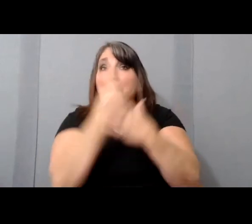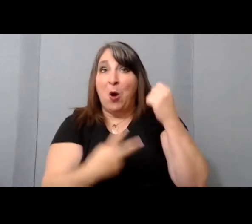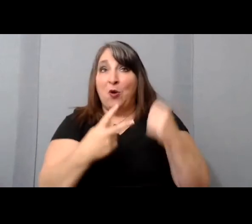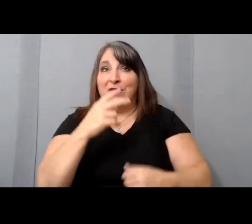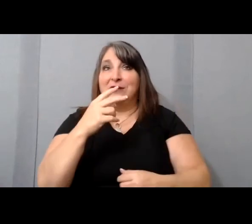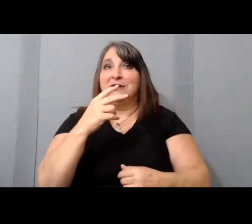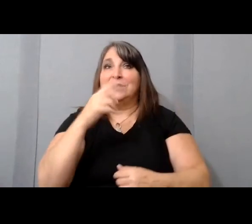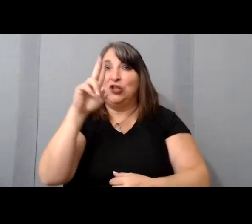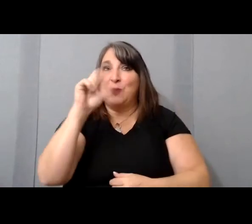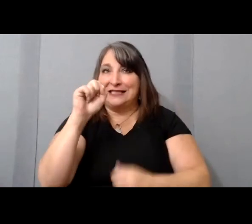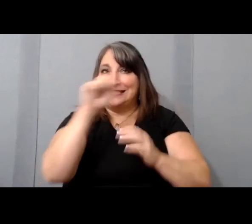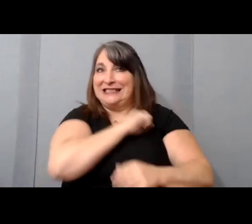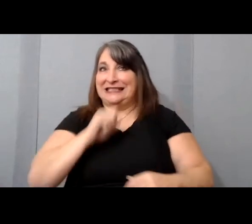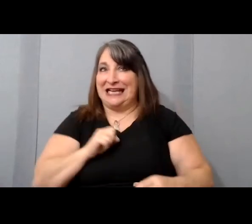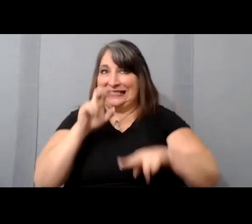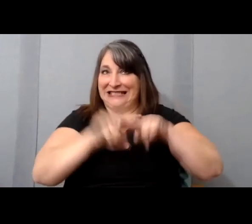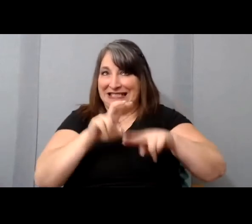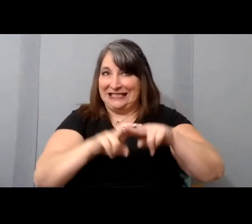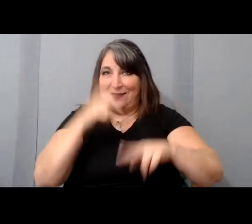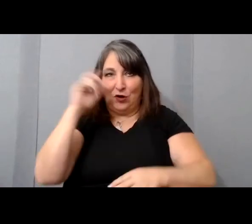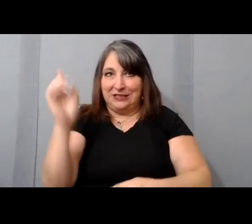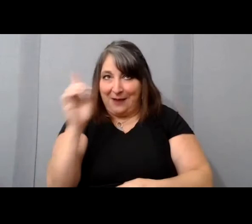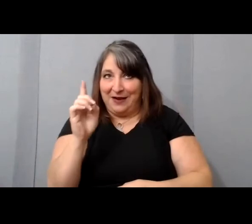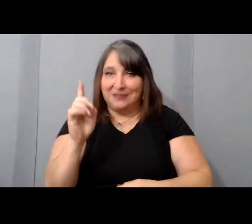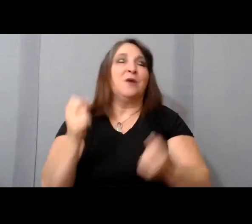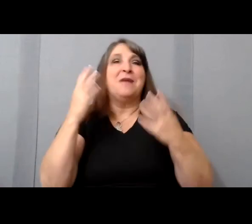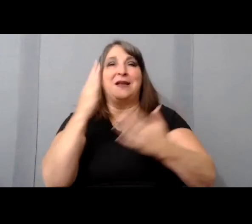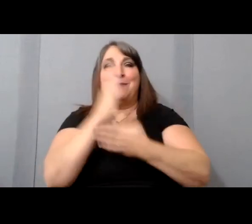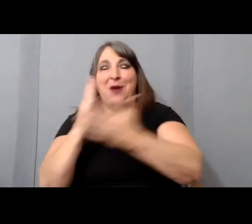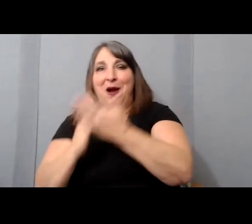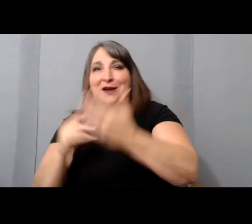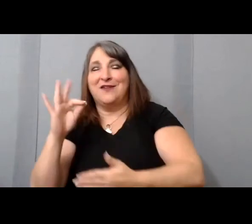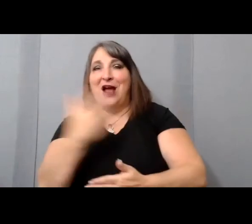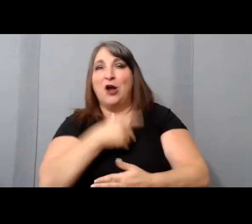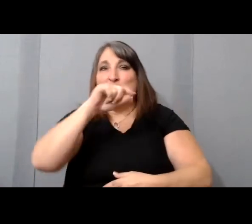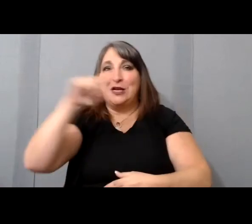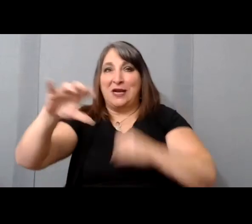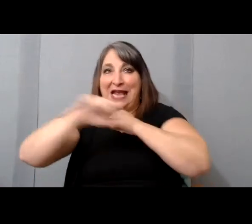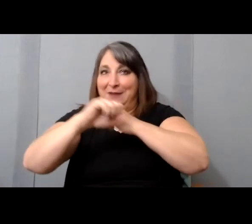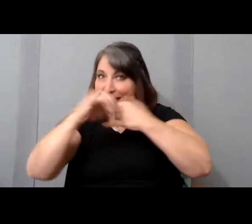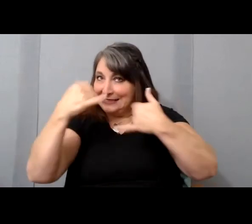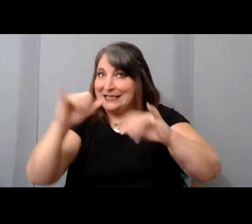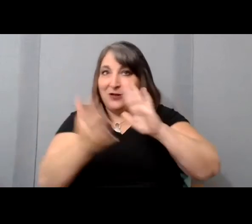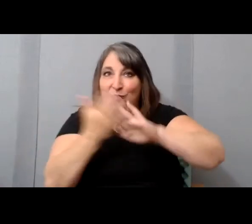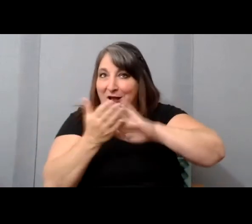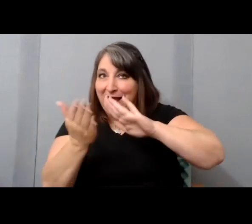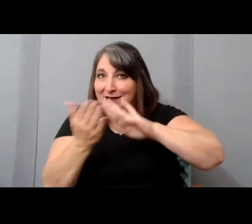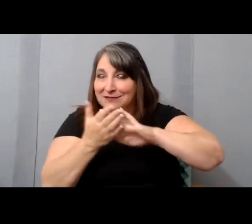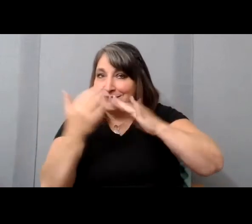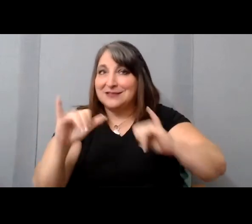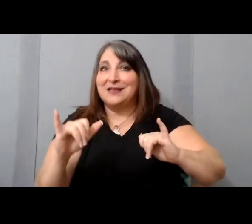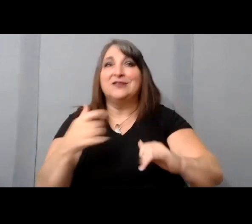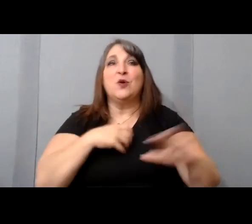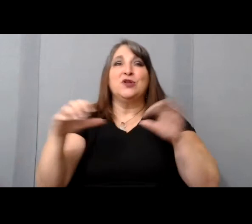So many of the components of our 2020 coordinated campaign will still be in place. So we're going to continue to do